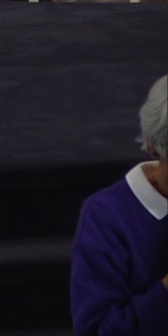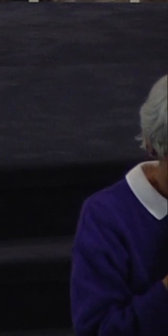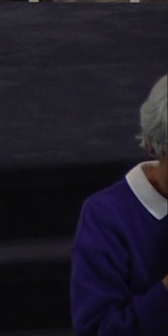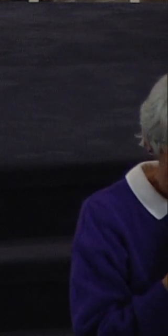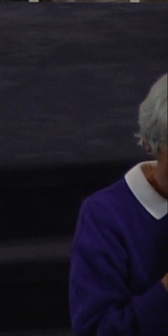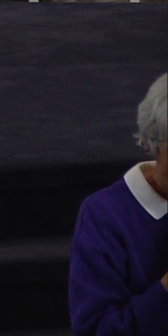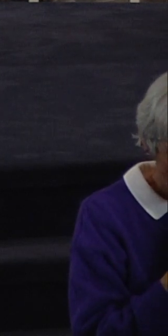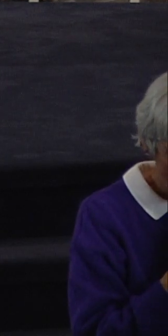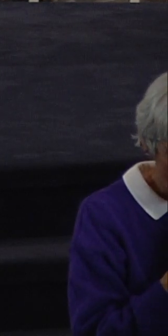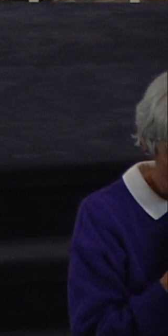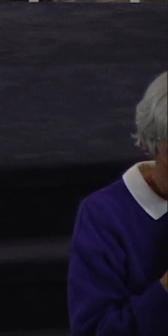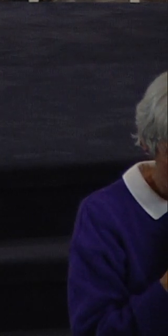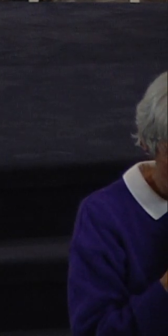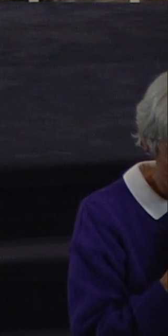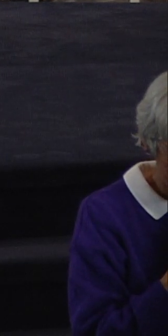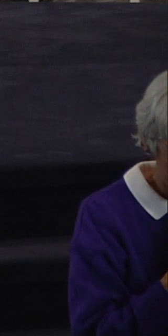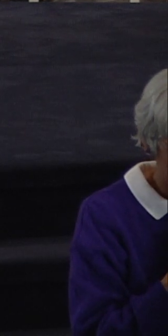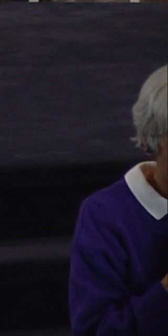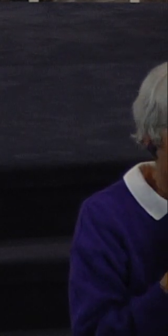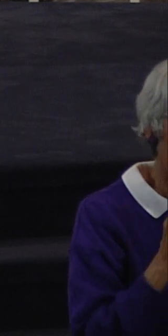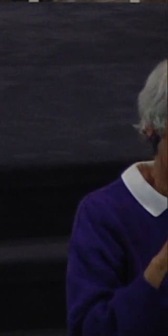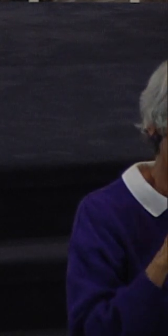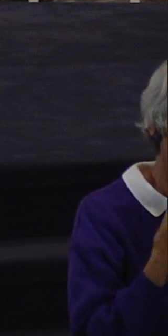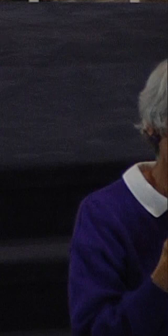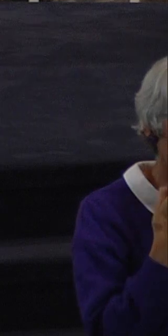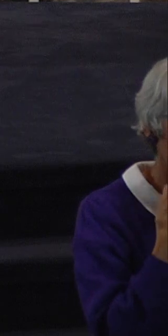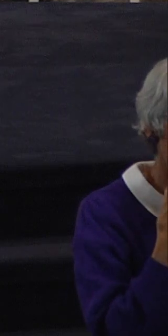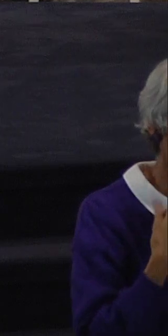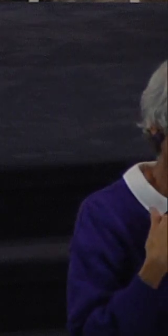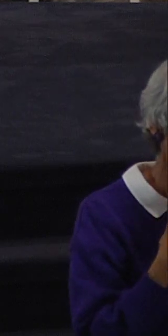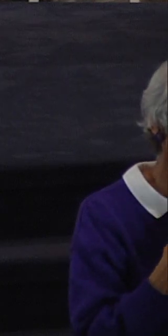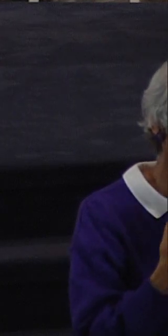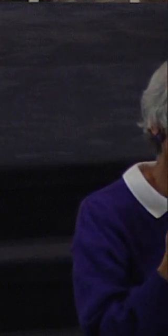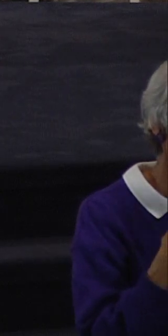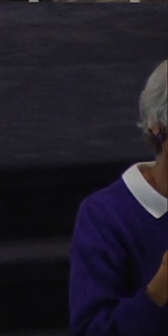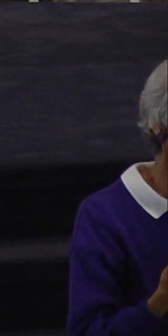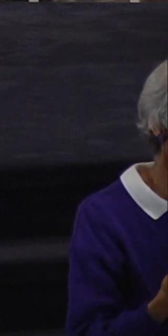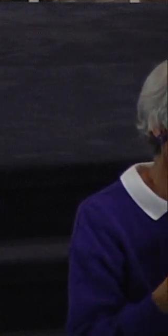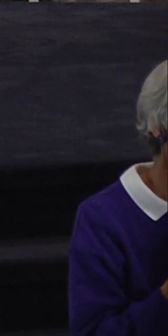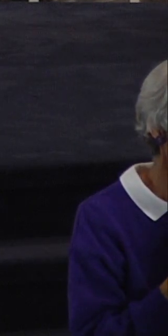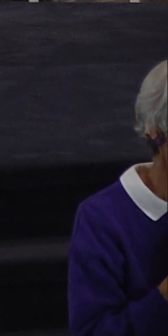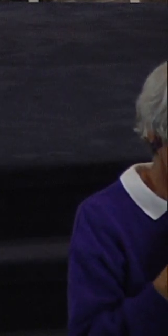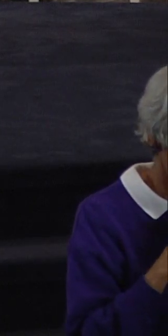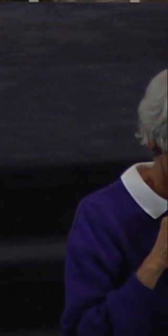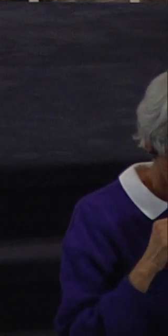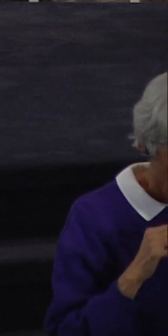there are those among us who've lost loved ones. We lift before you the family of